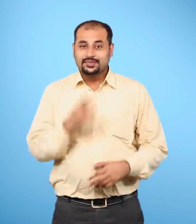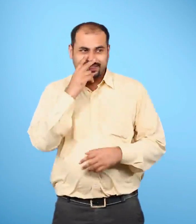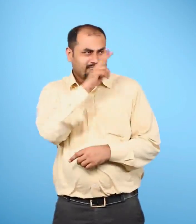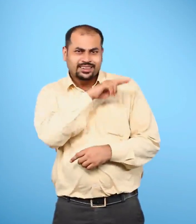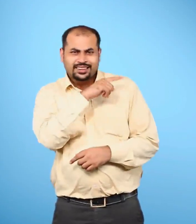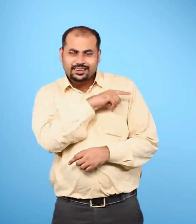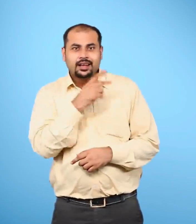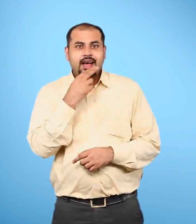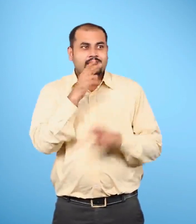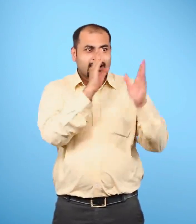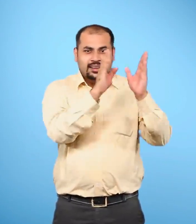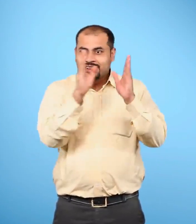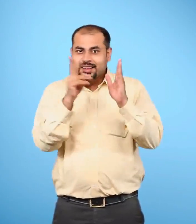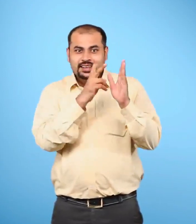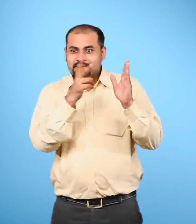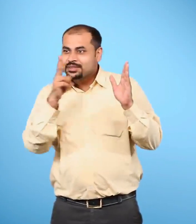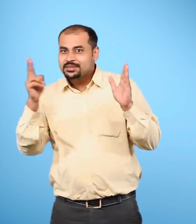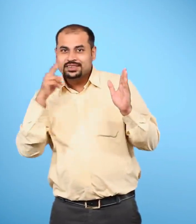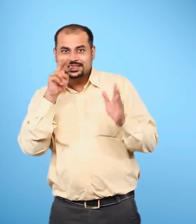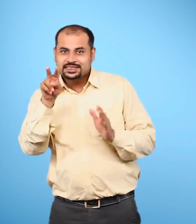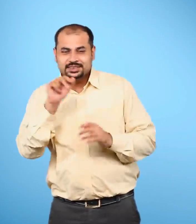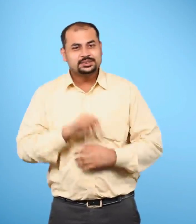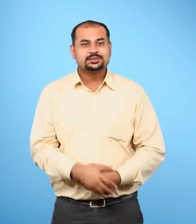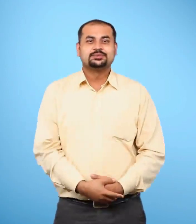And all of them are in different colors.